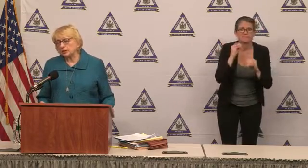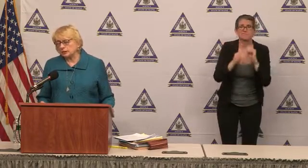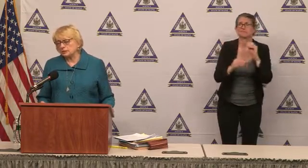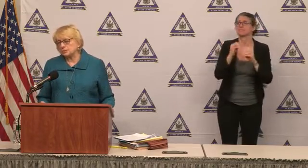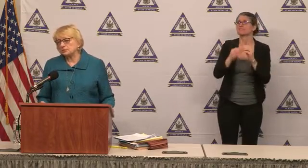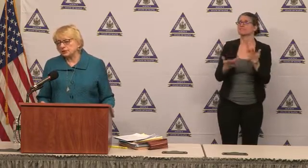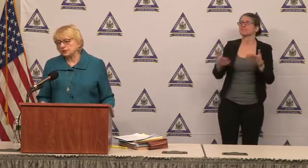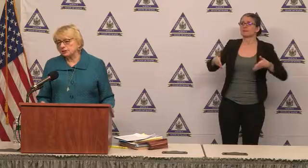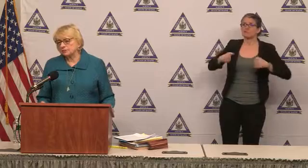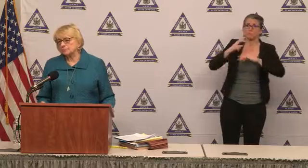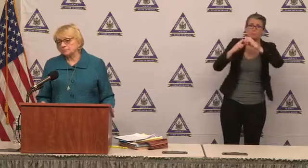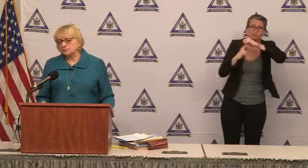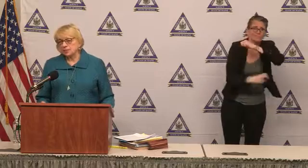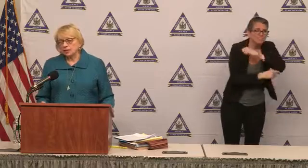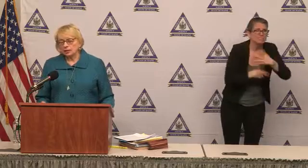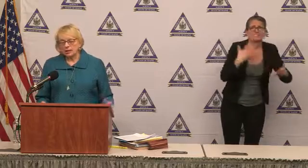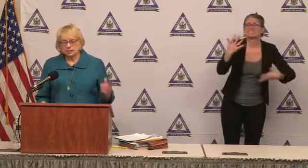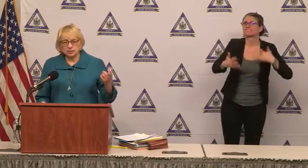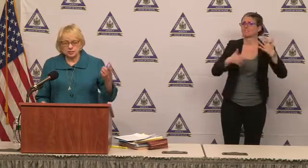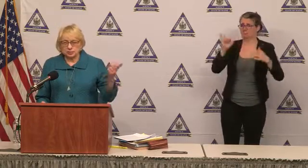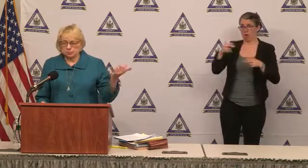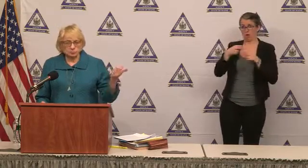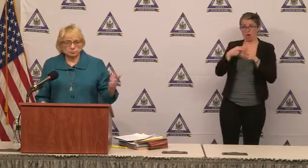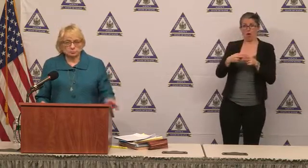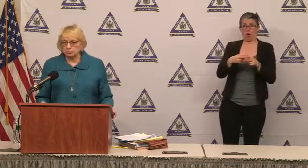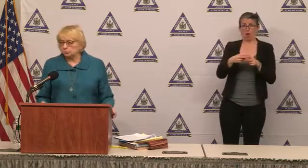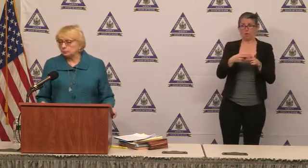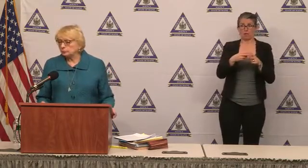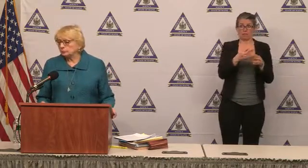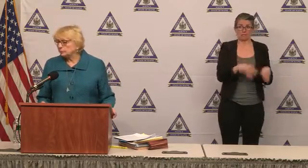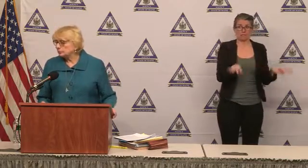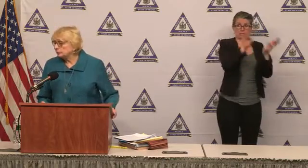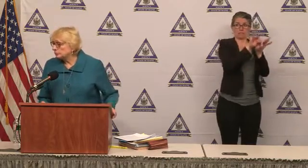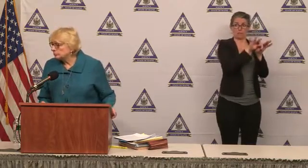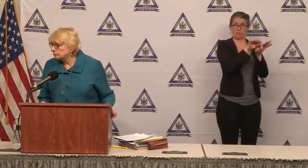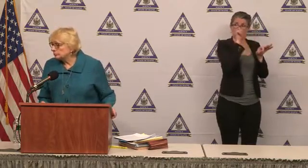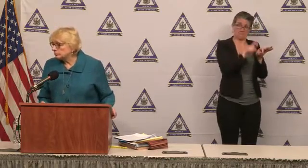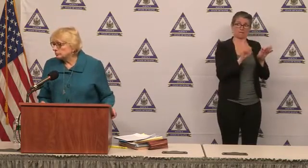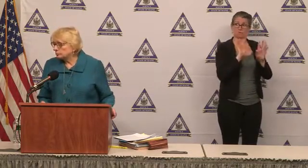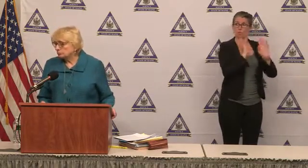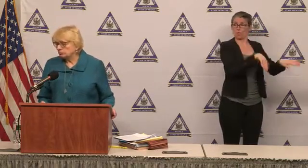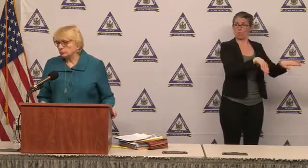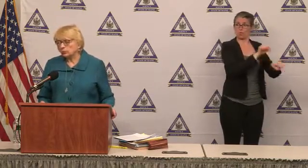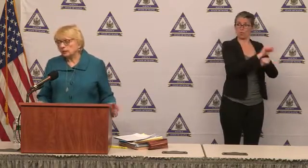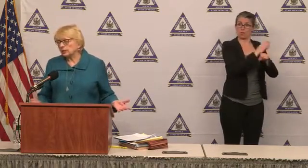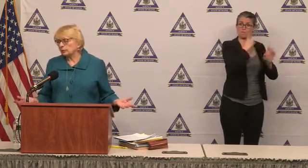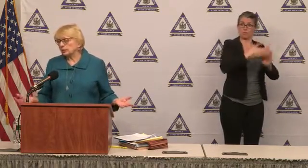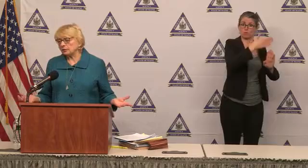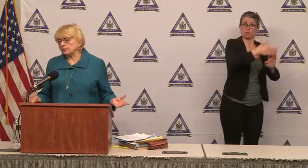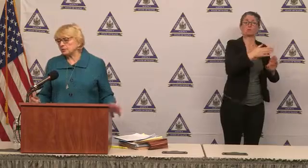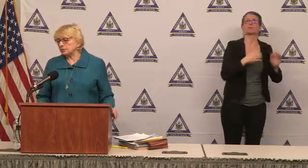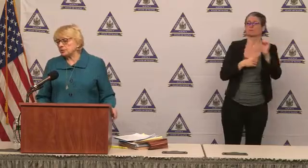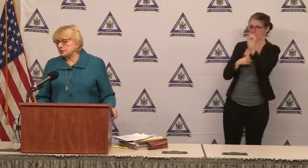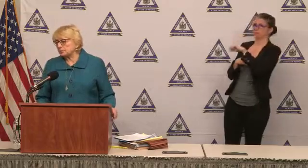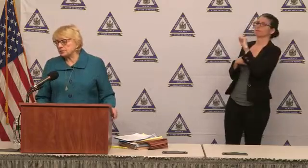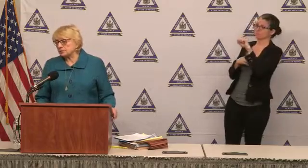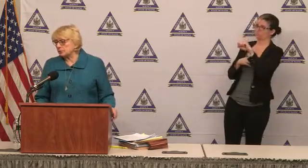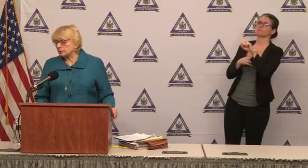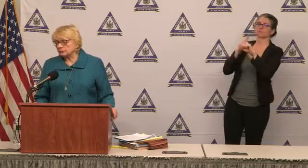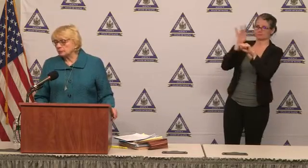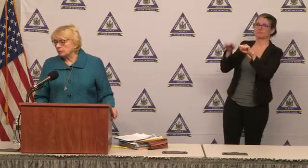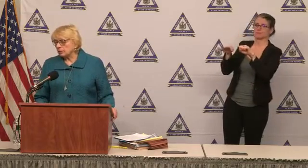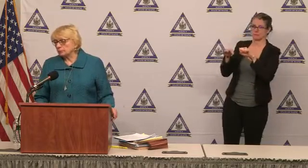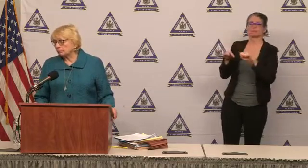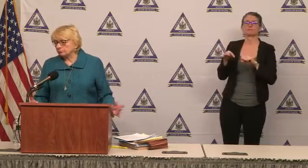they are specifically, yes. I can take a couple. Governor Mills, have you been tested for coronavirus? Why would I be? I don't have any symptoms